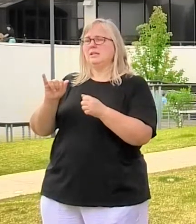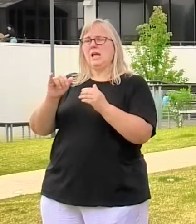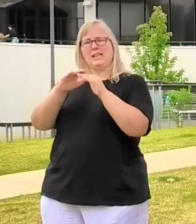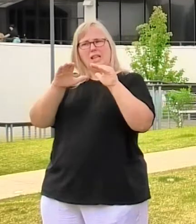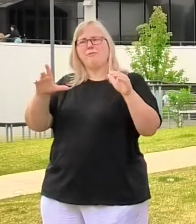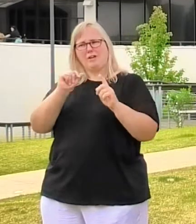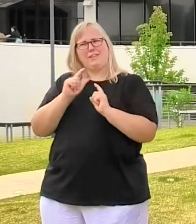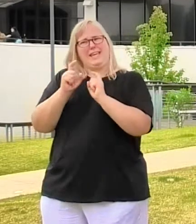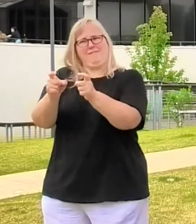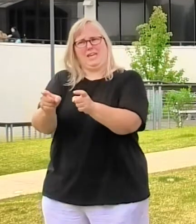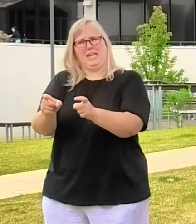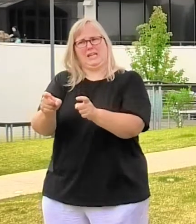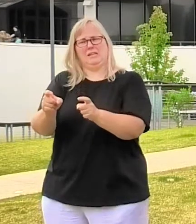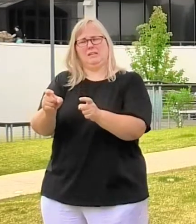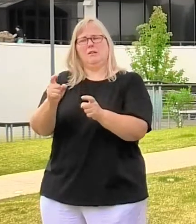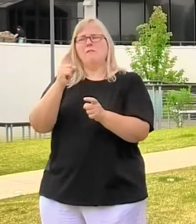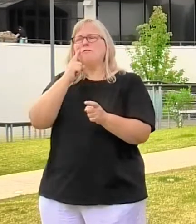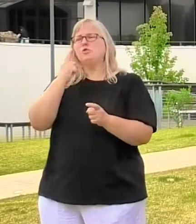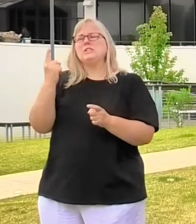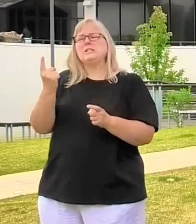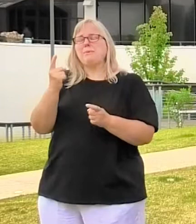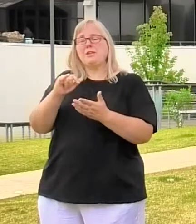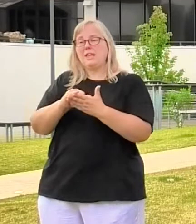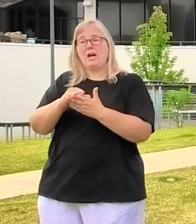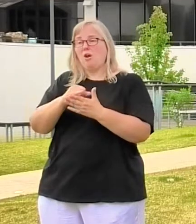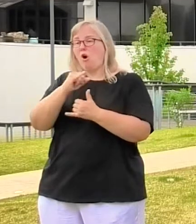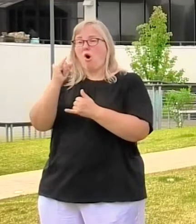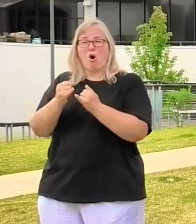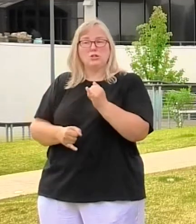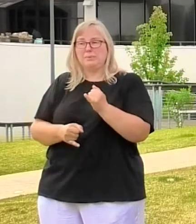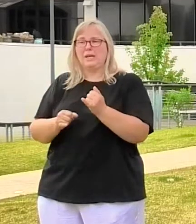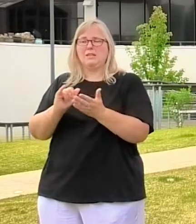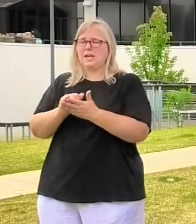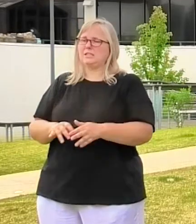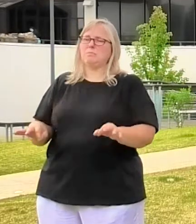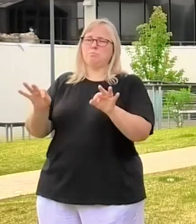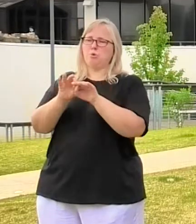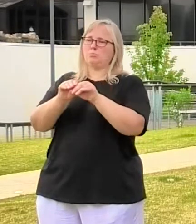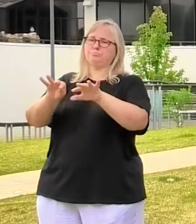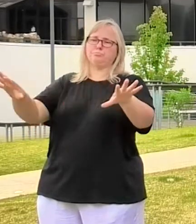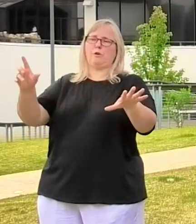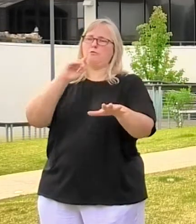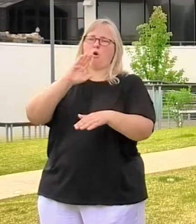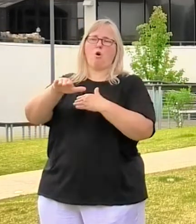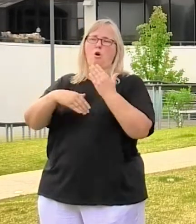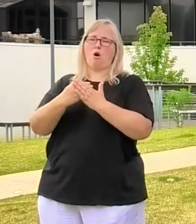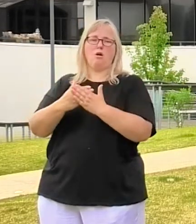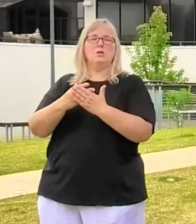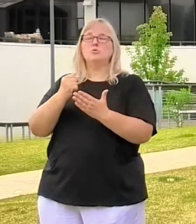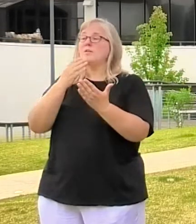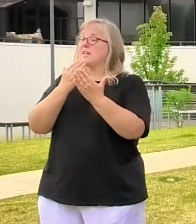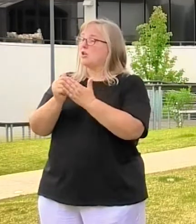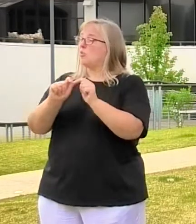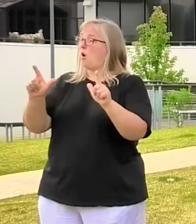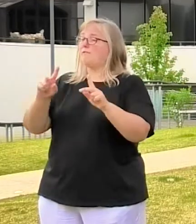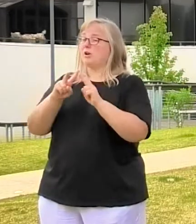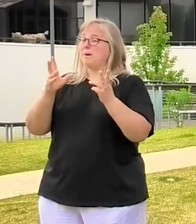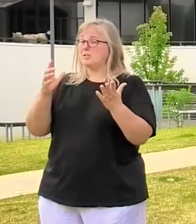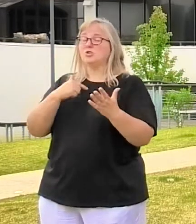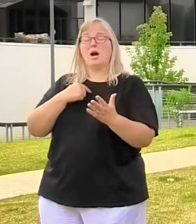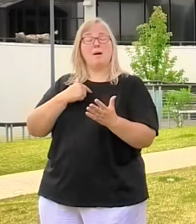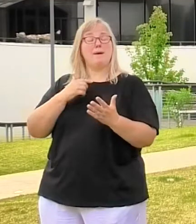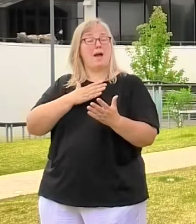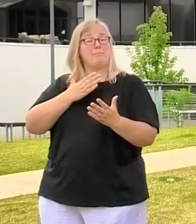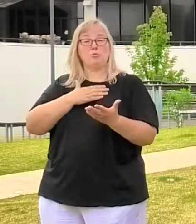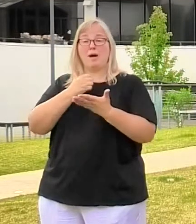giving for something that ultimately is so important for all of us. So thank you all very much, and I'm happy to